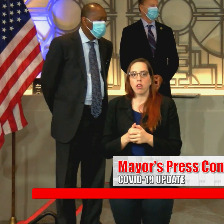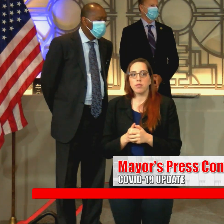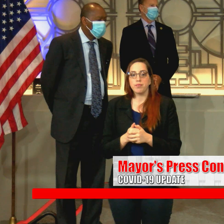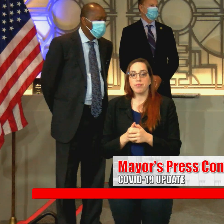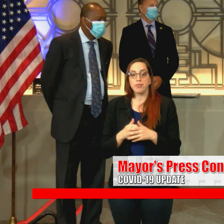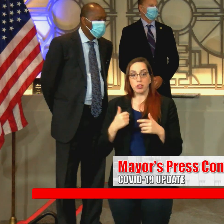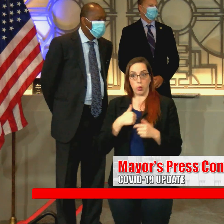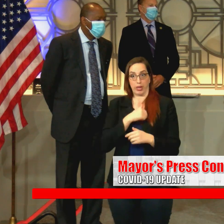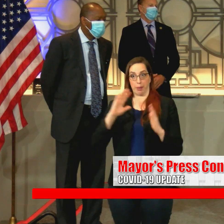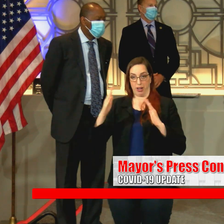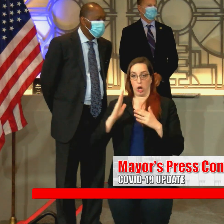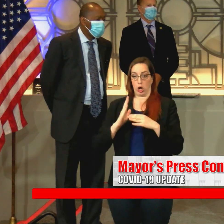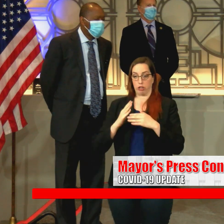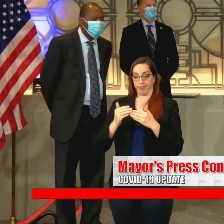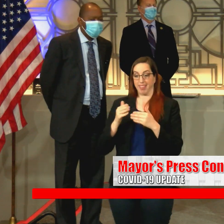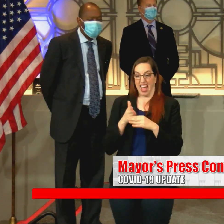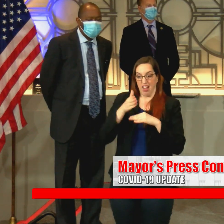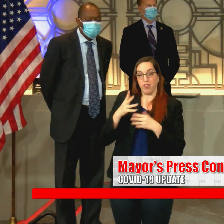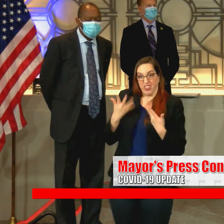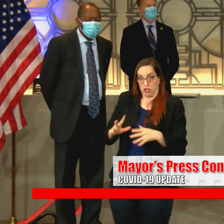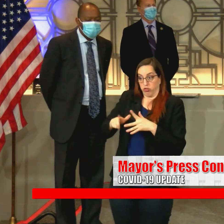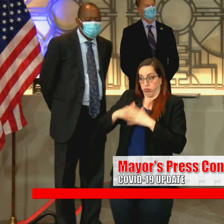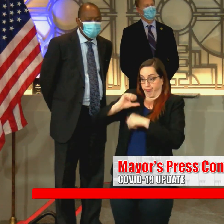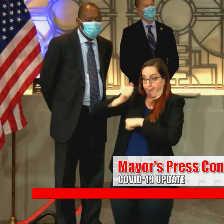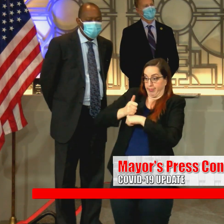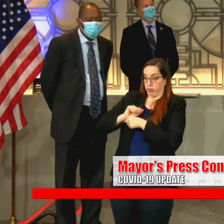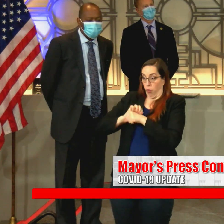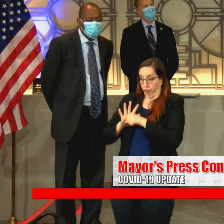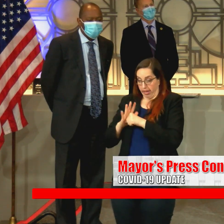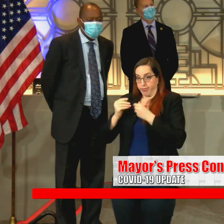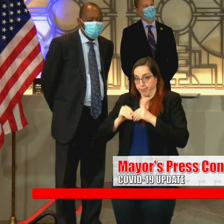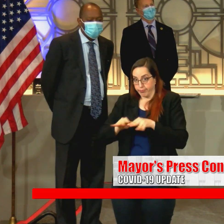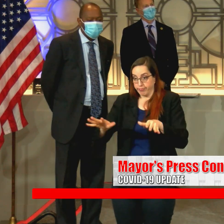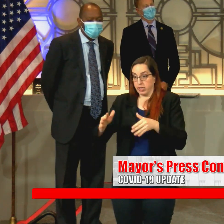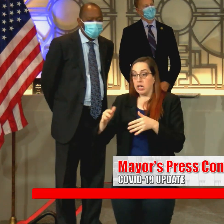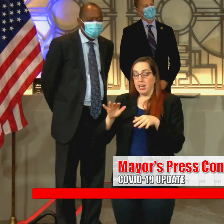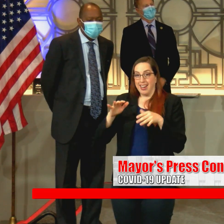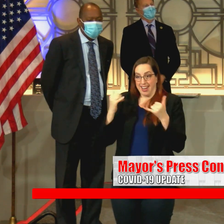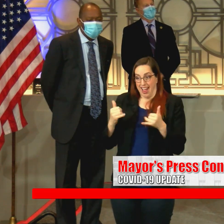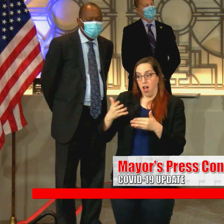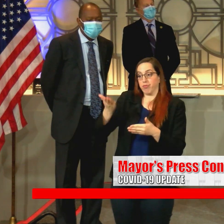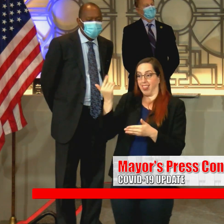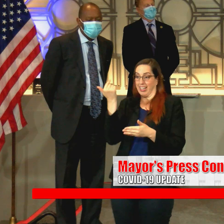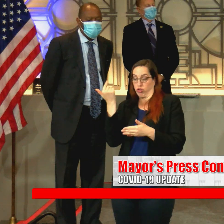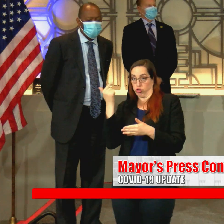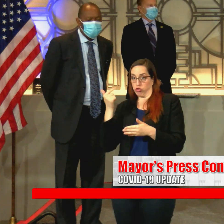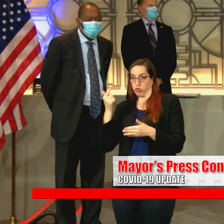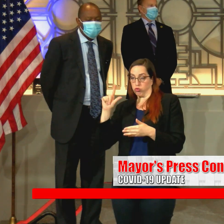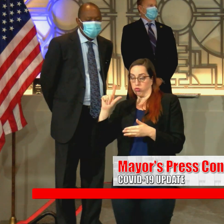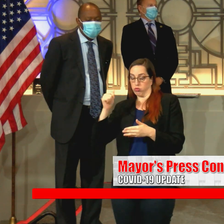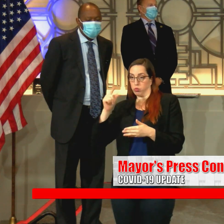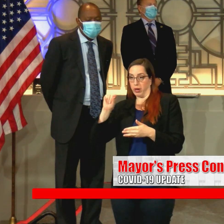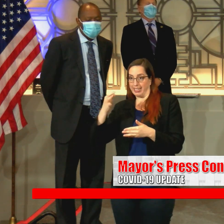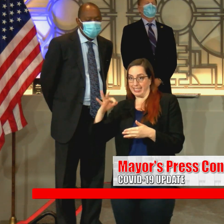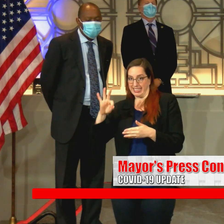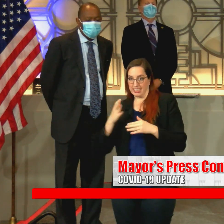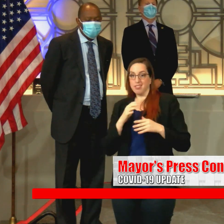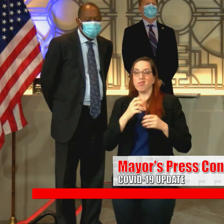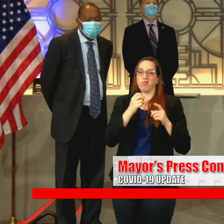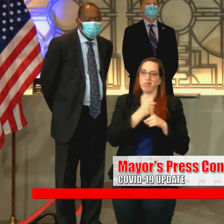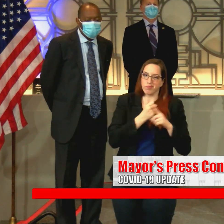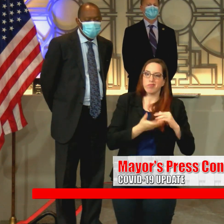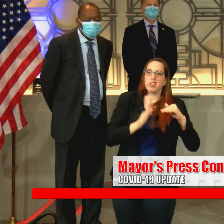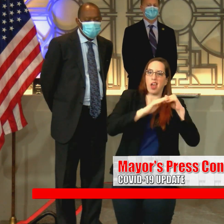When comparing post-COVID time frame to the same period in 2019, aggravated assaults are up 84%, family violence,